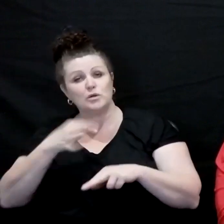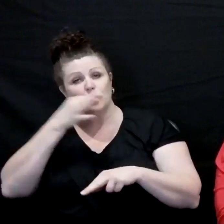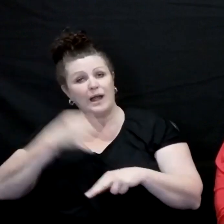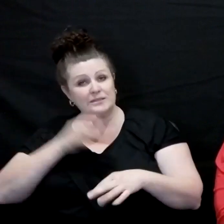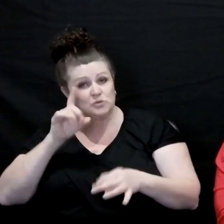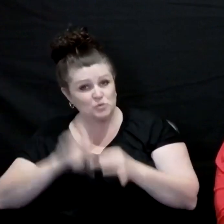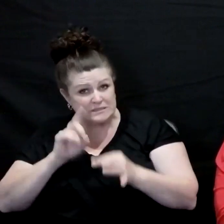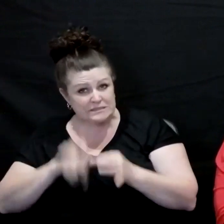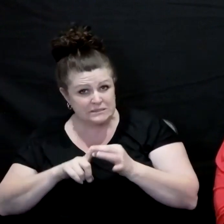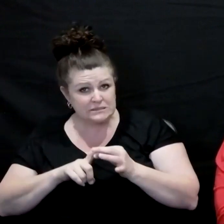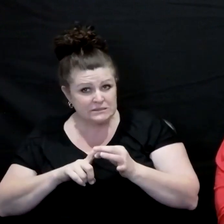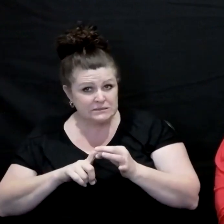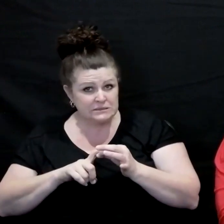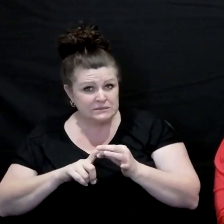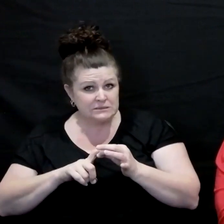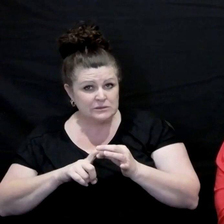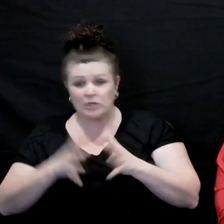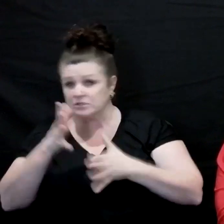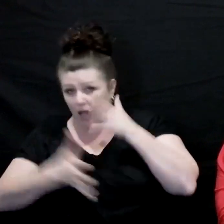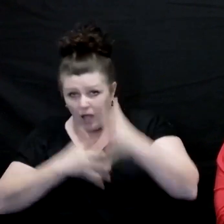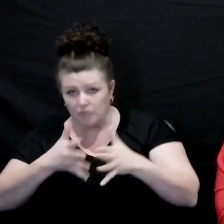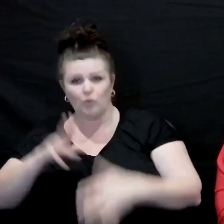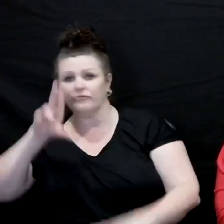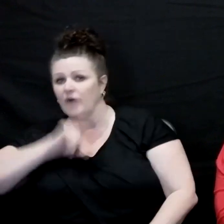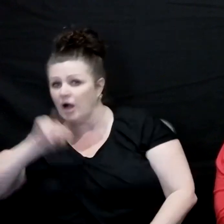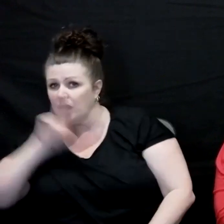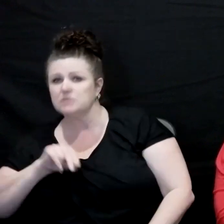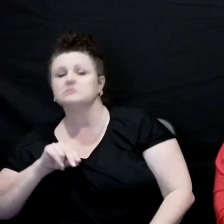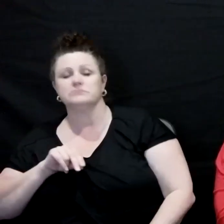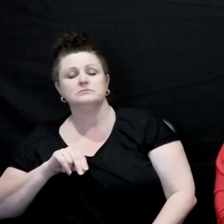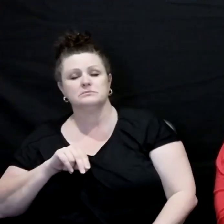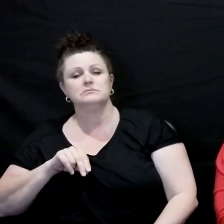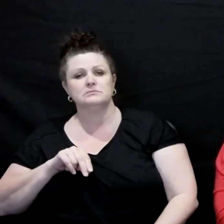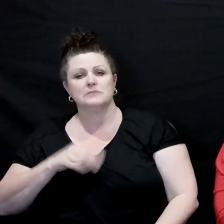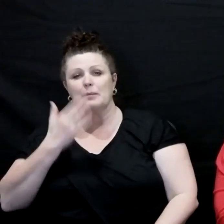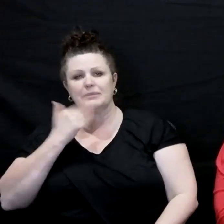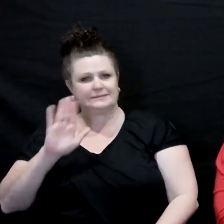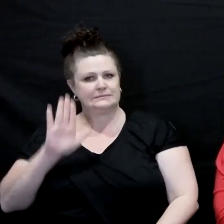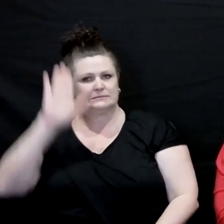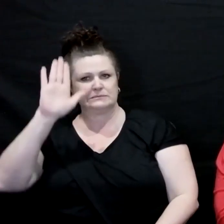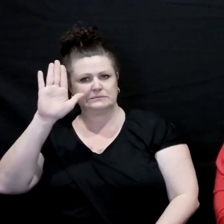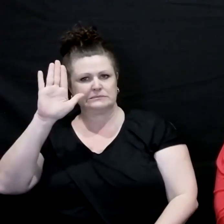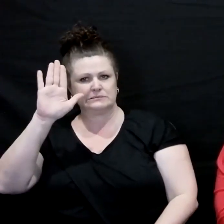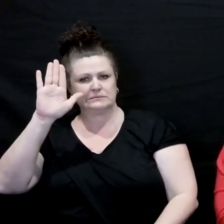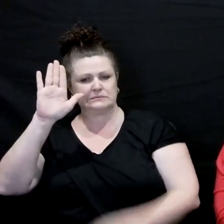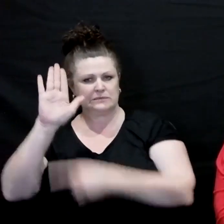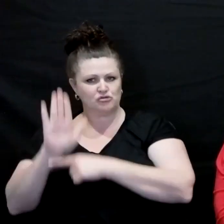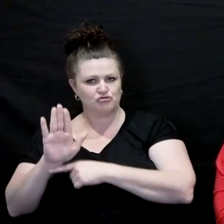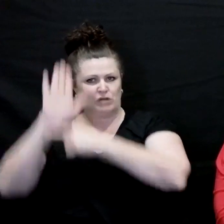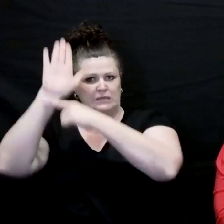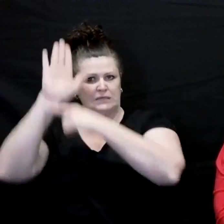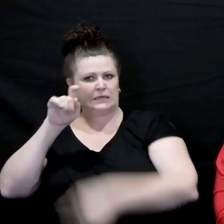question, to sign their question or voice their question, you just need to click on the raise hand